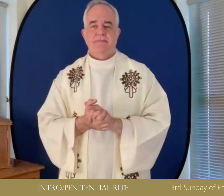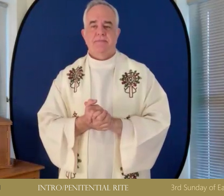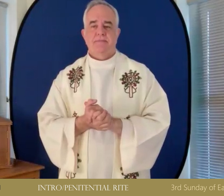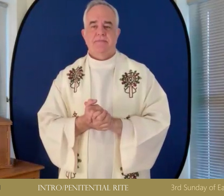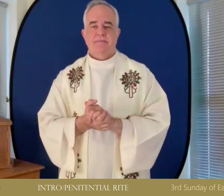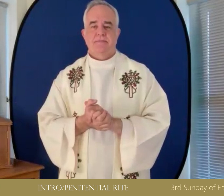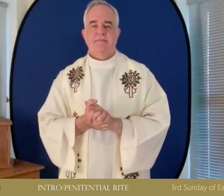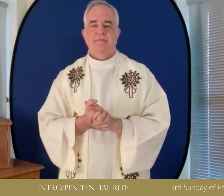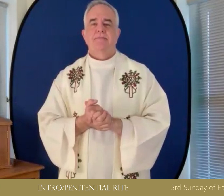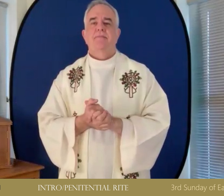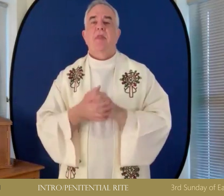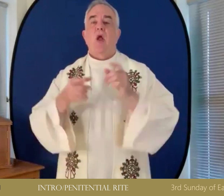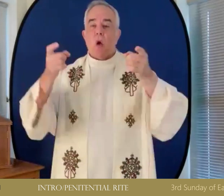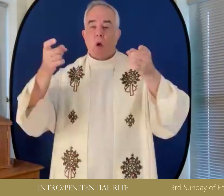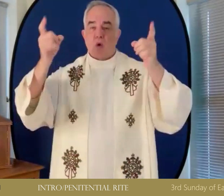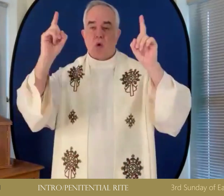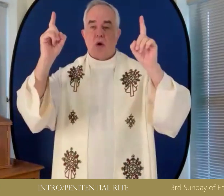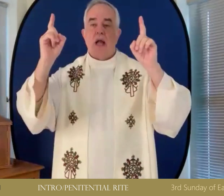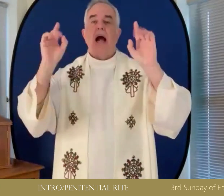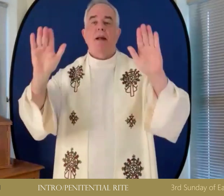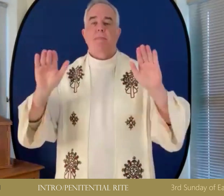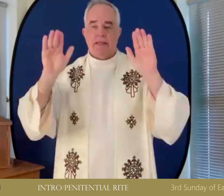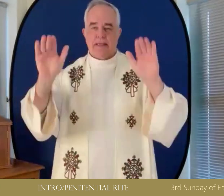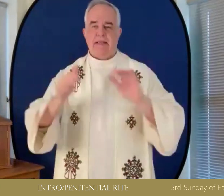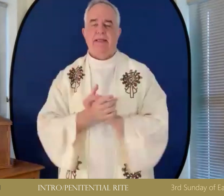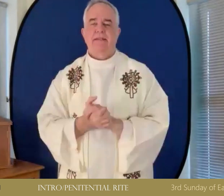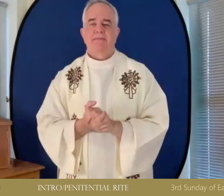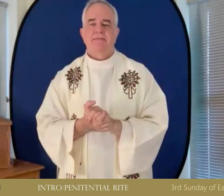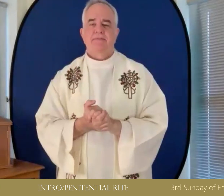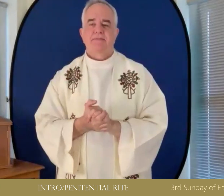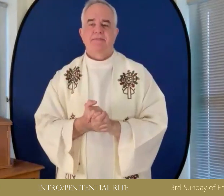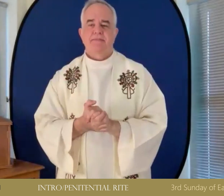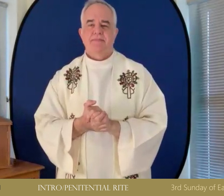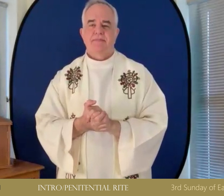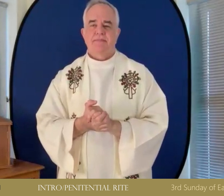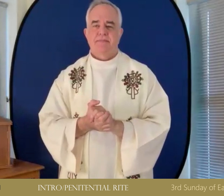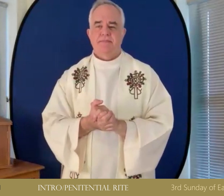have mercy. Lord, have mercy. Lord, have mercy.